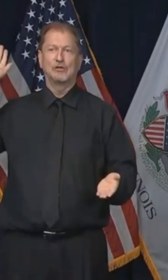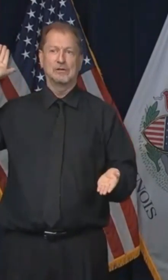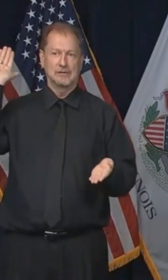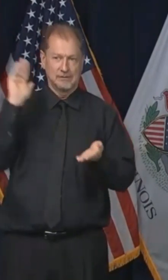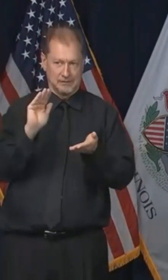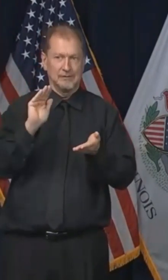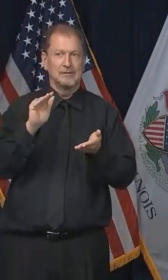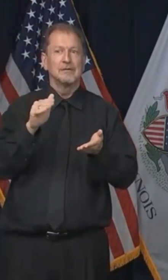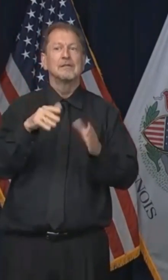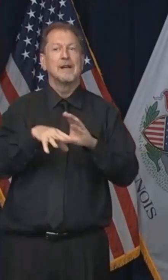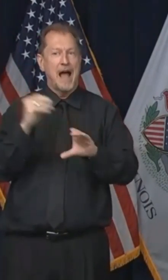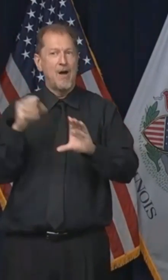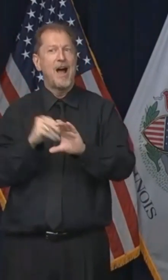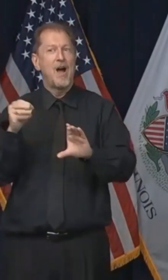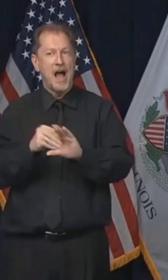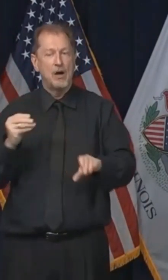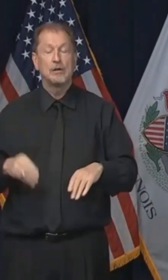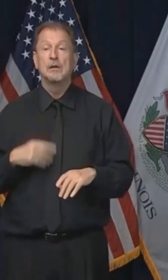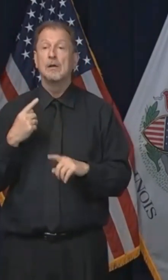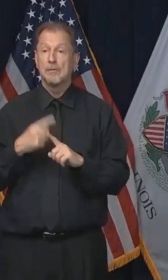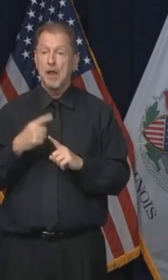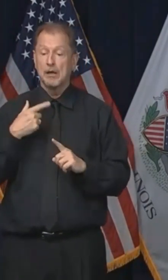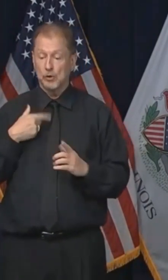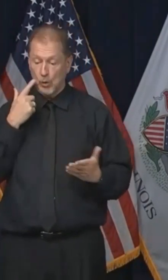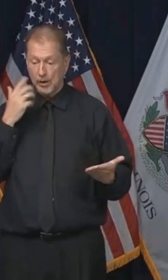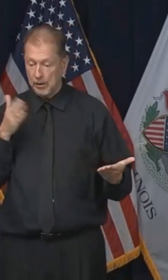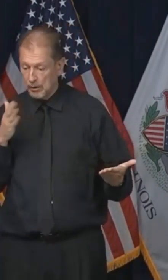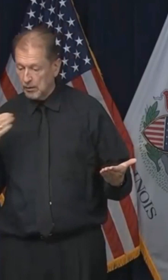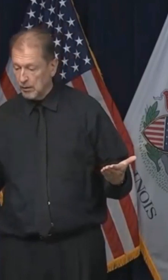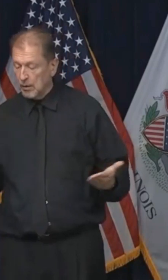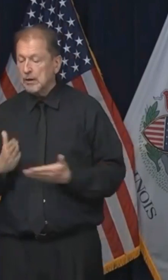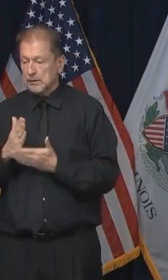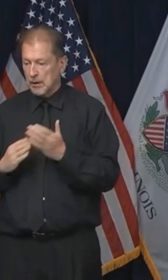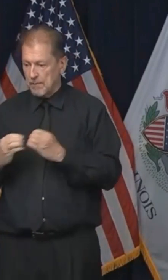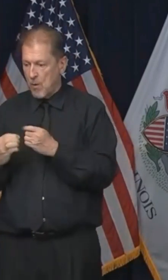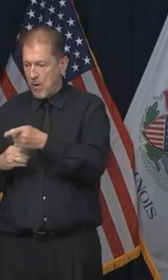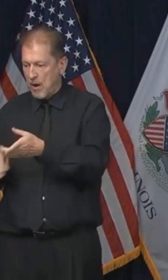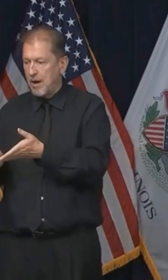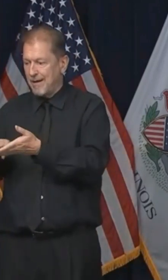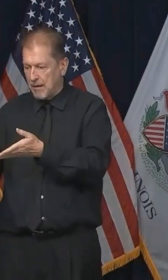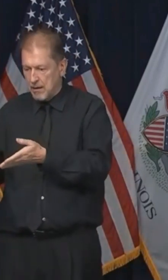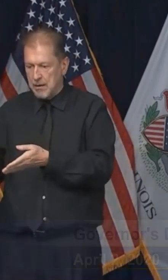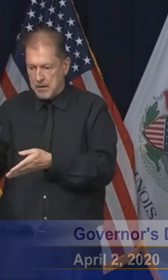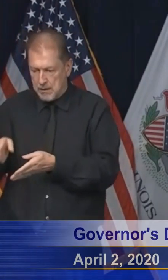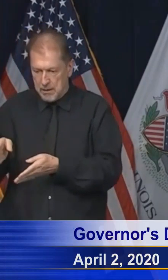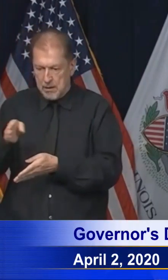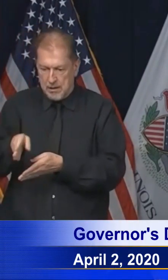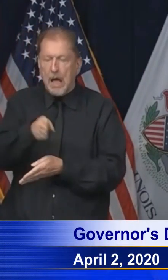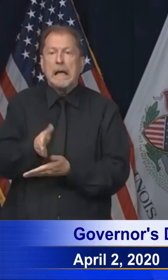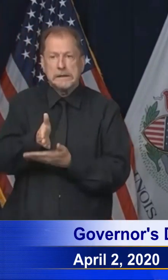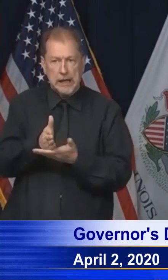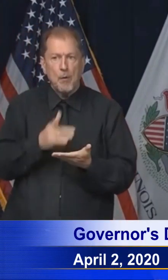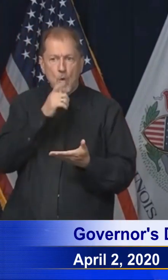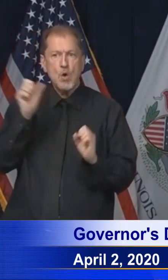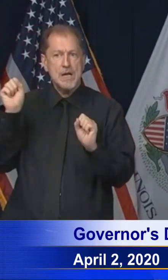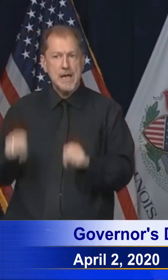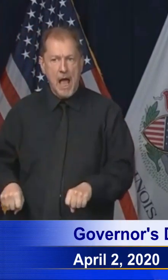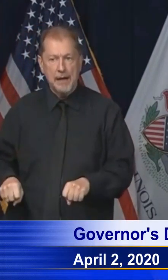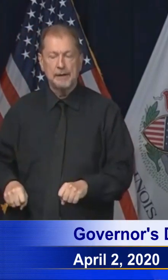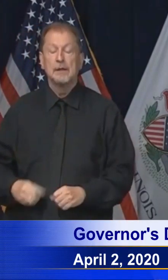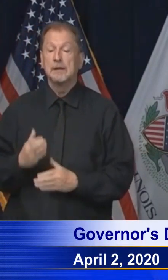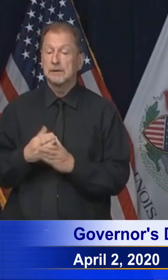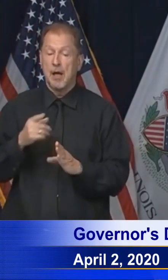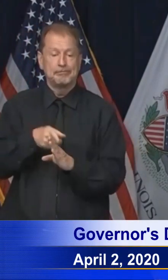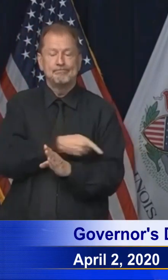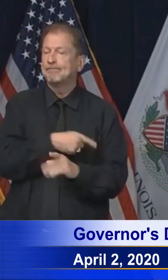cases, especially during this crisis, but quite all along. And especially looking at